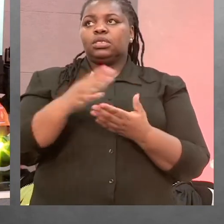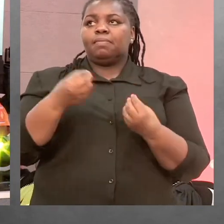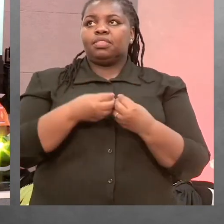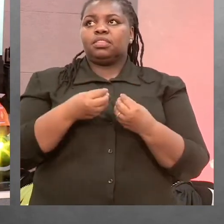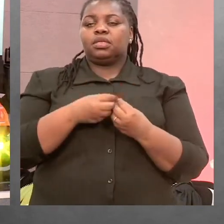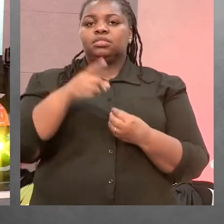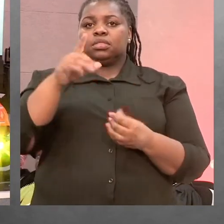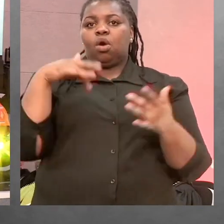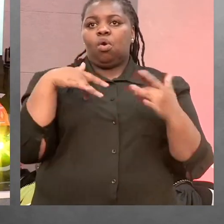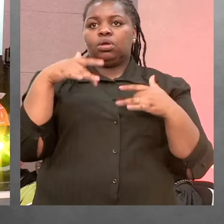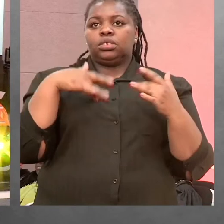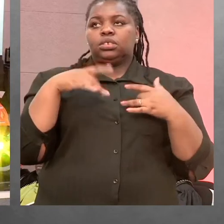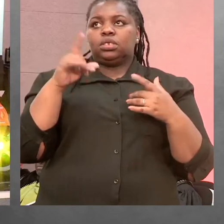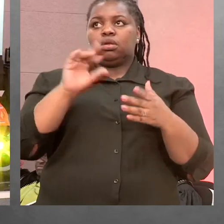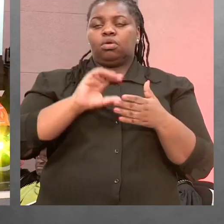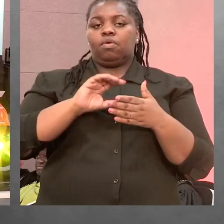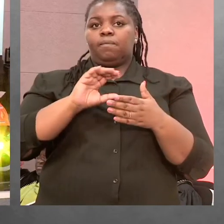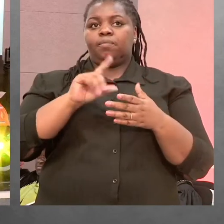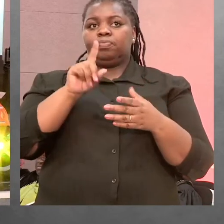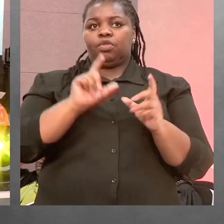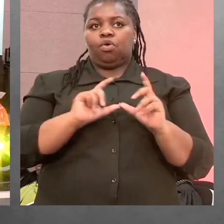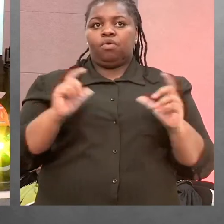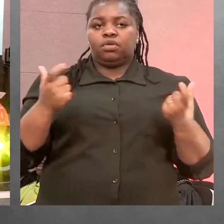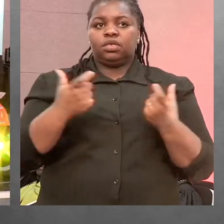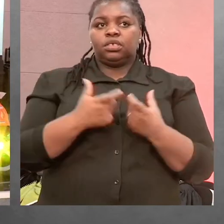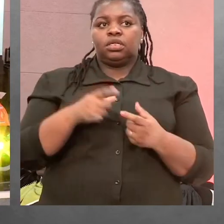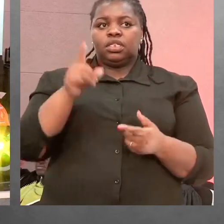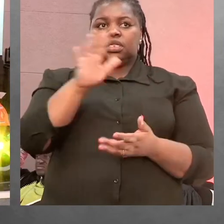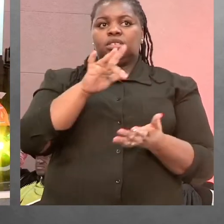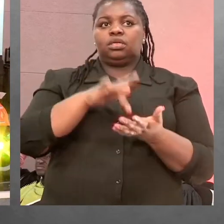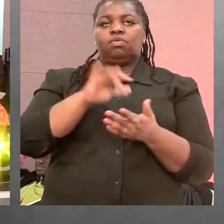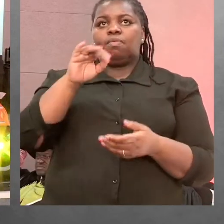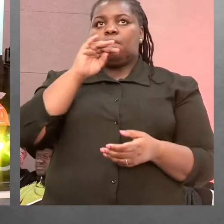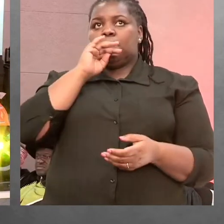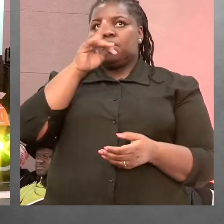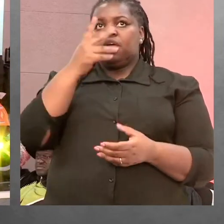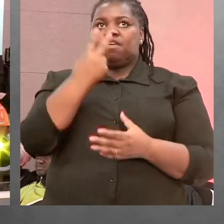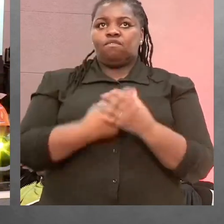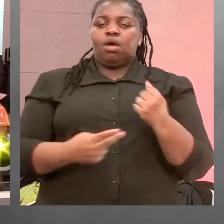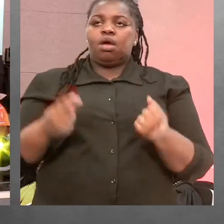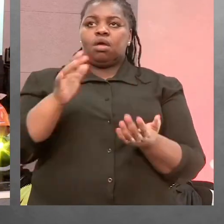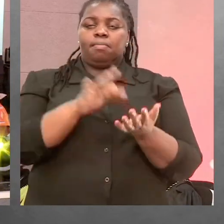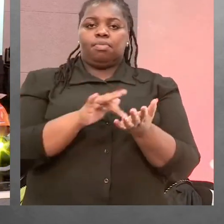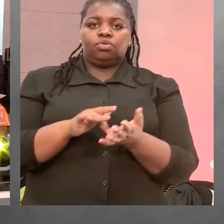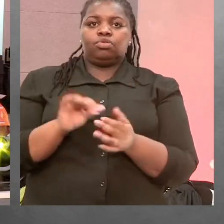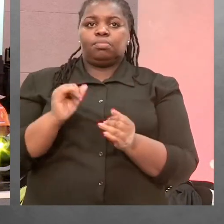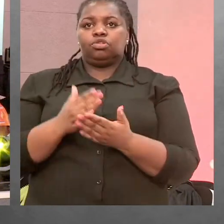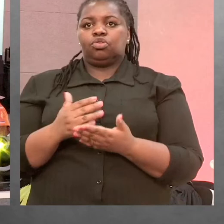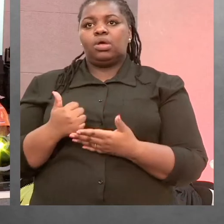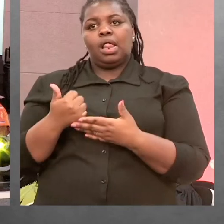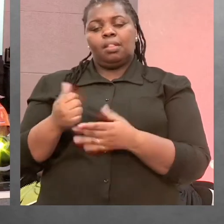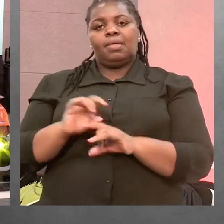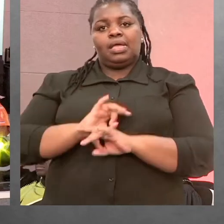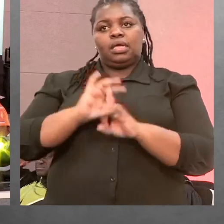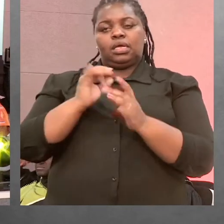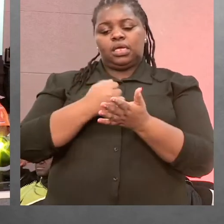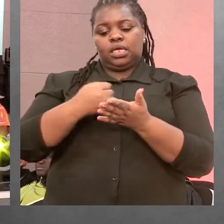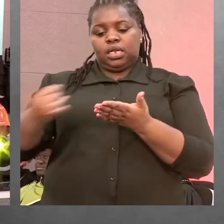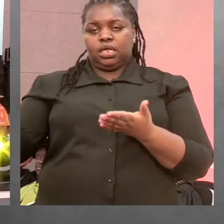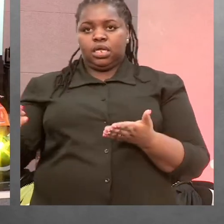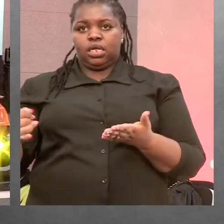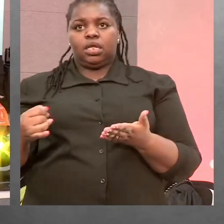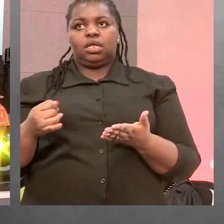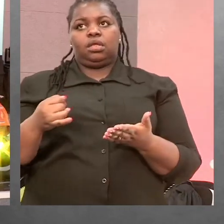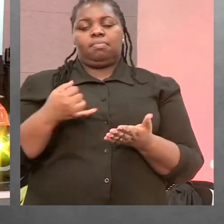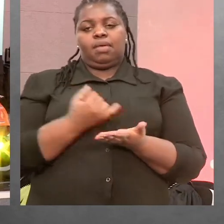that concern convocation, at the center of which is both fundraising and helping clear the student and